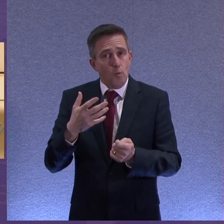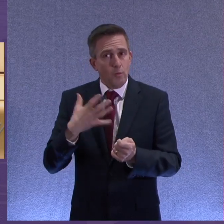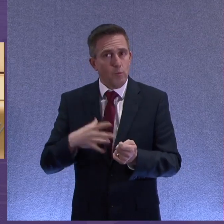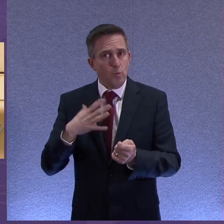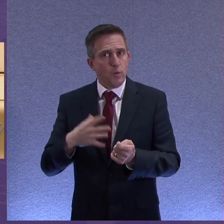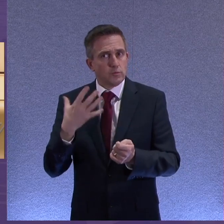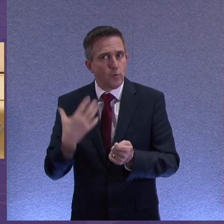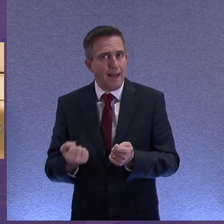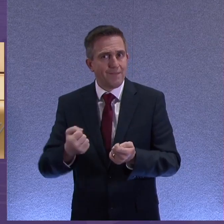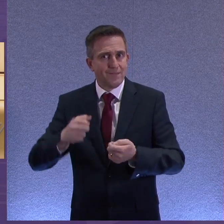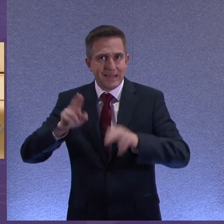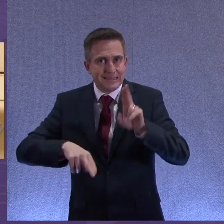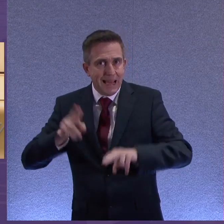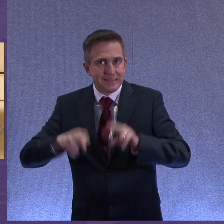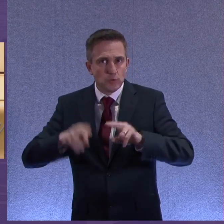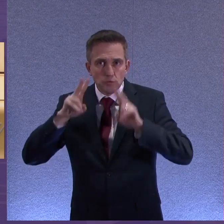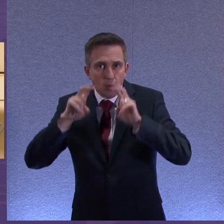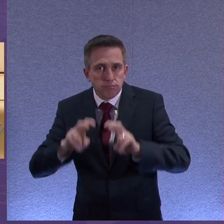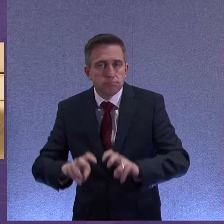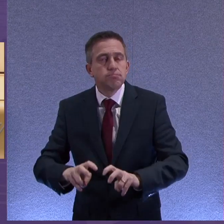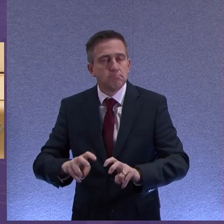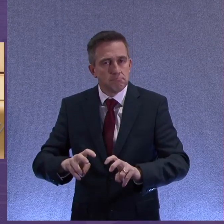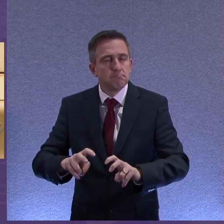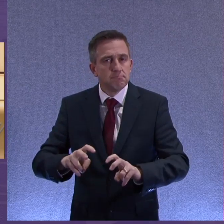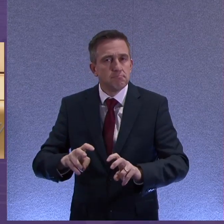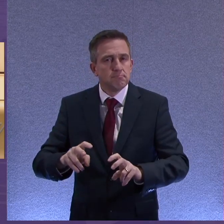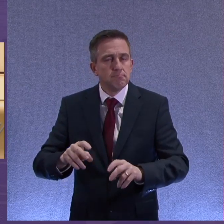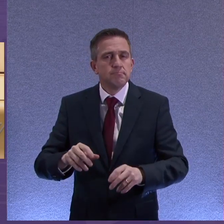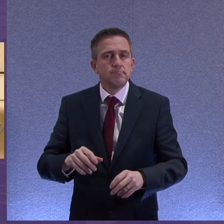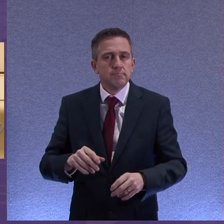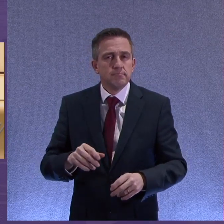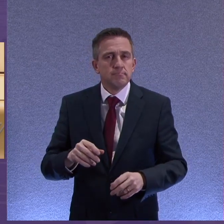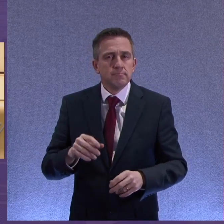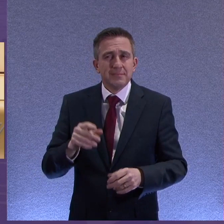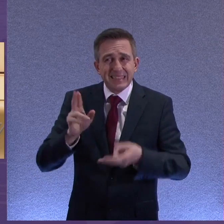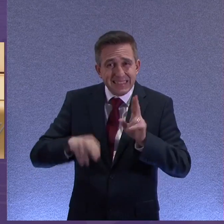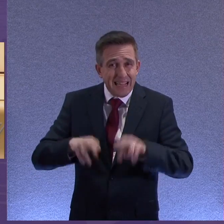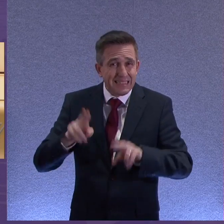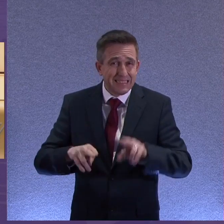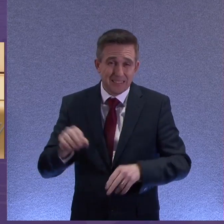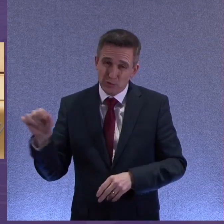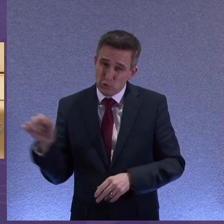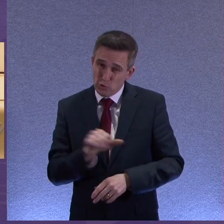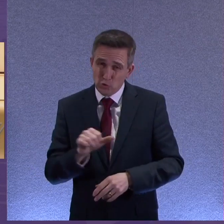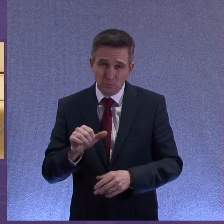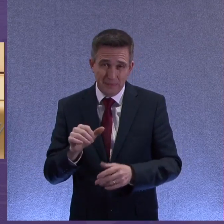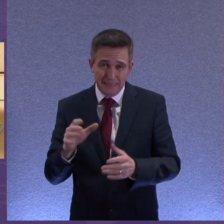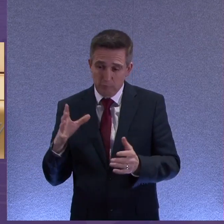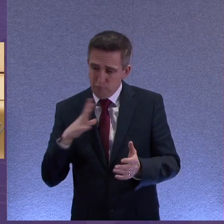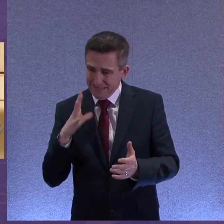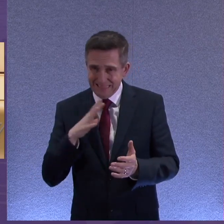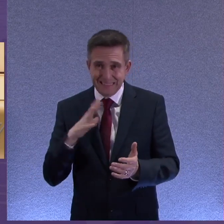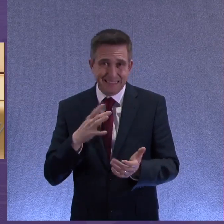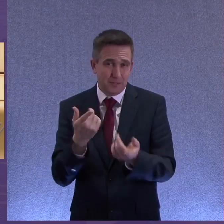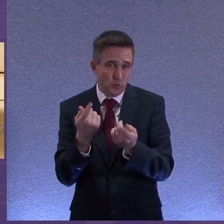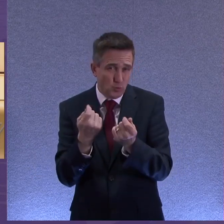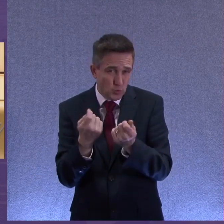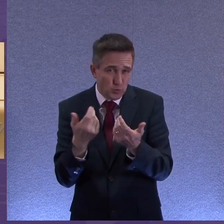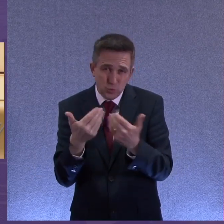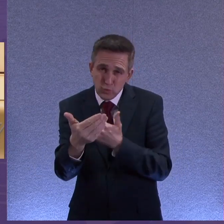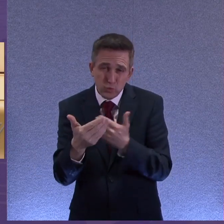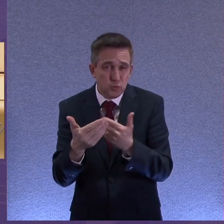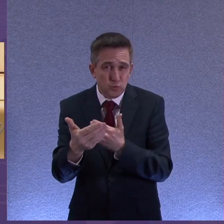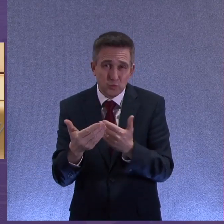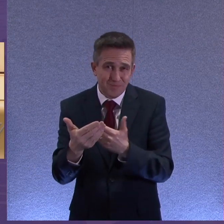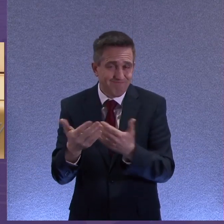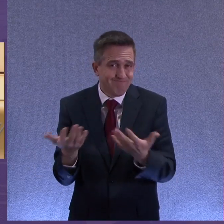current understanding is that we are hopeful it will be available in the near future, and I recognise that is